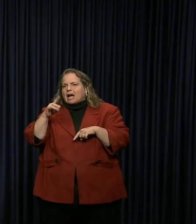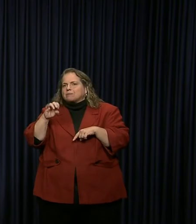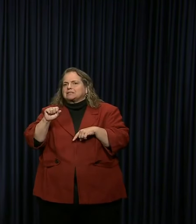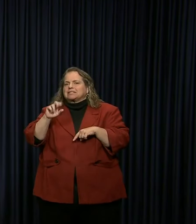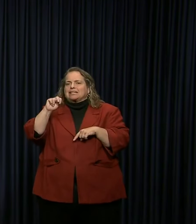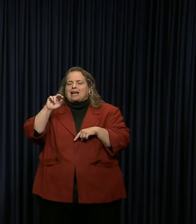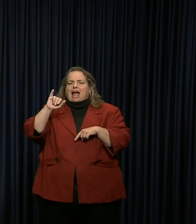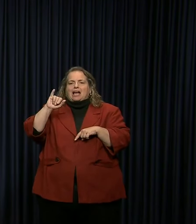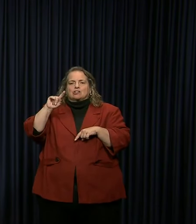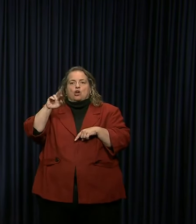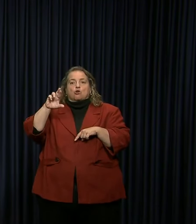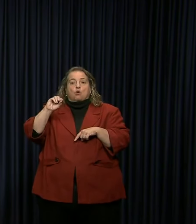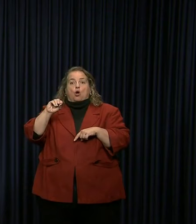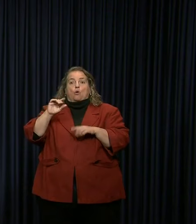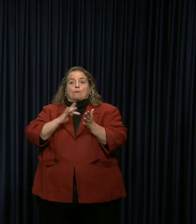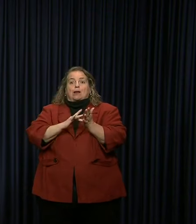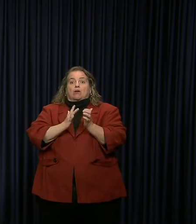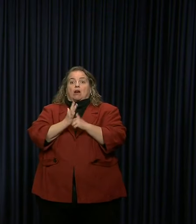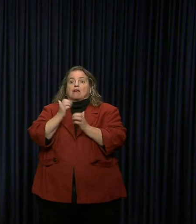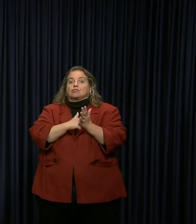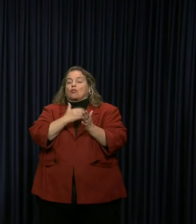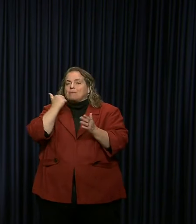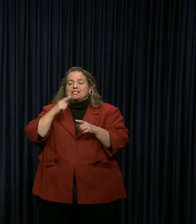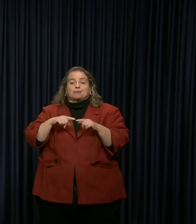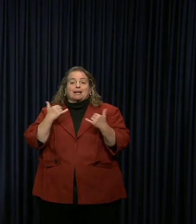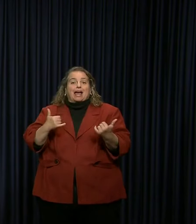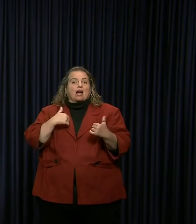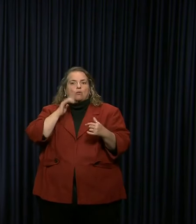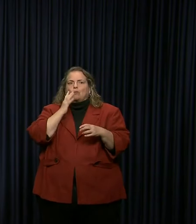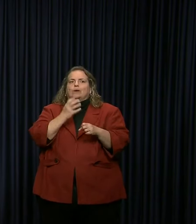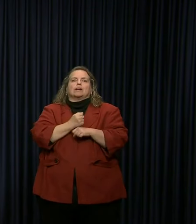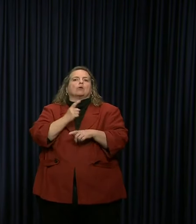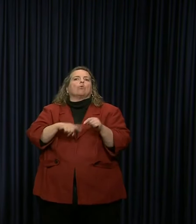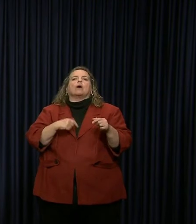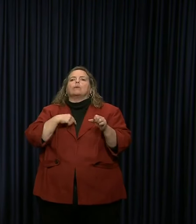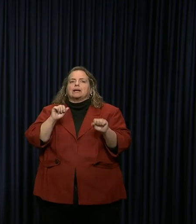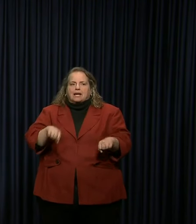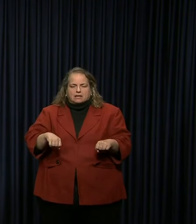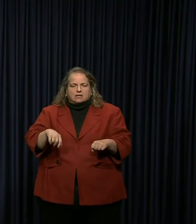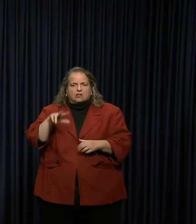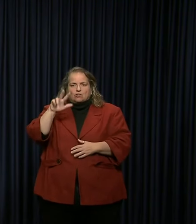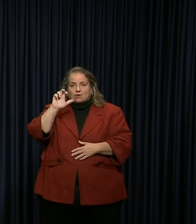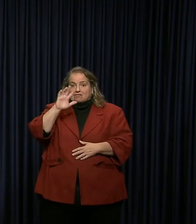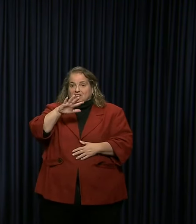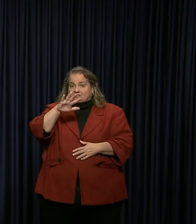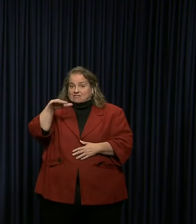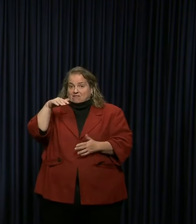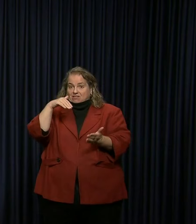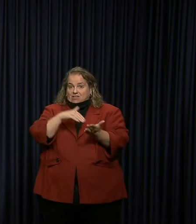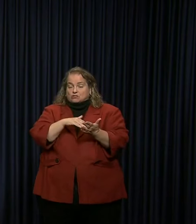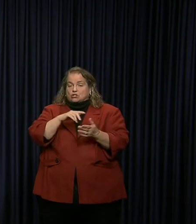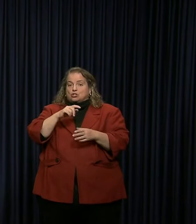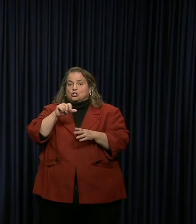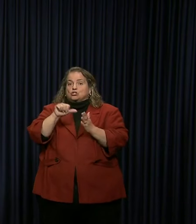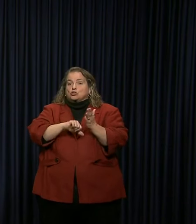medical gloves are the best, but right now we will take what we can get. We have 355,000 surgical masks,